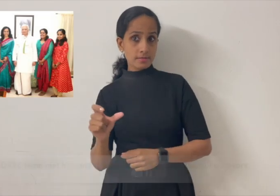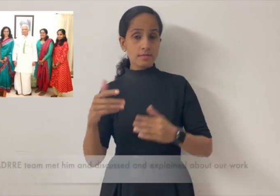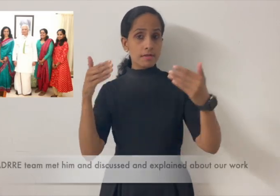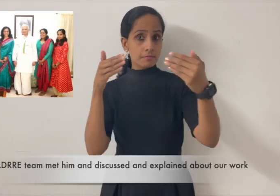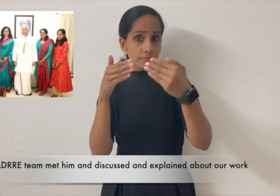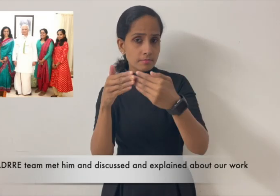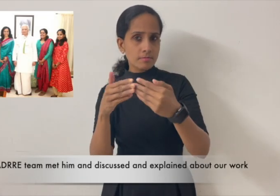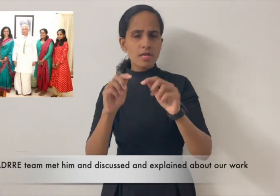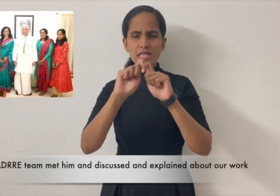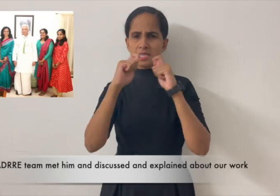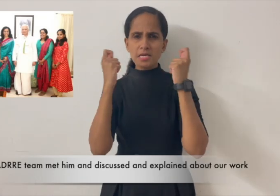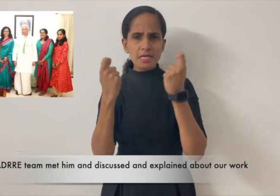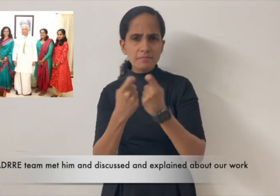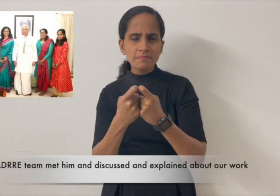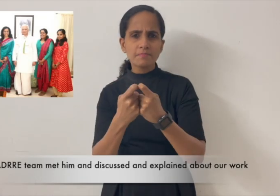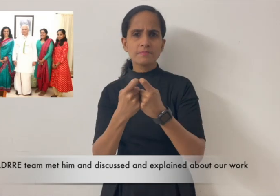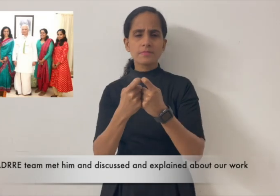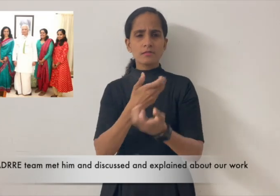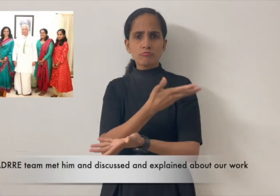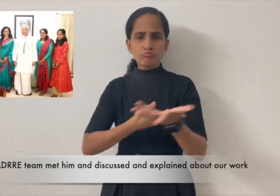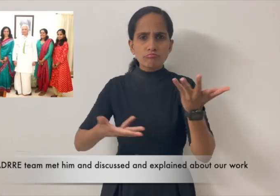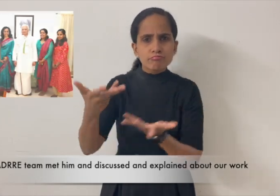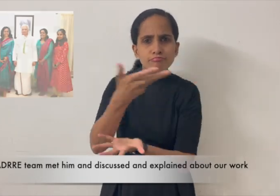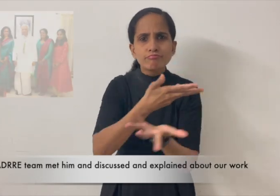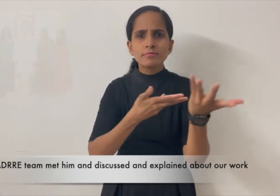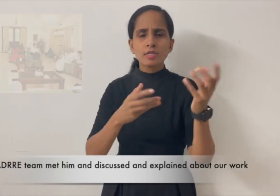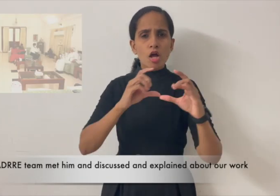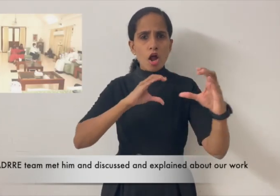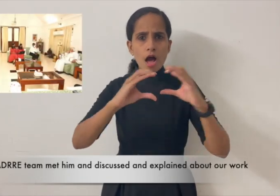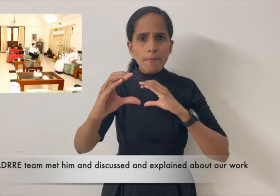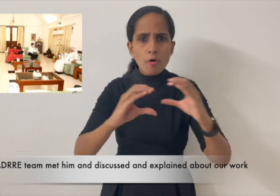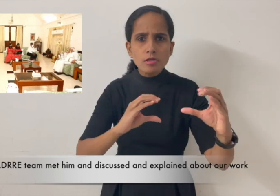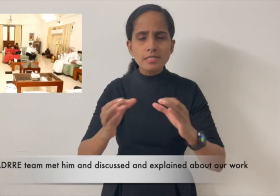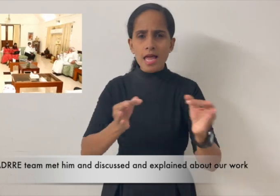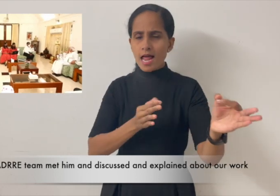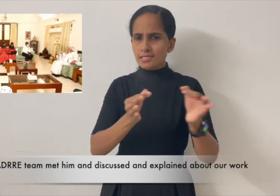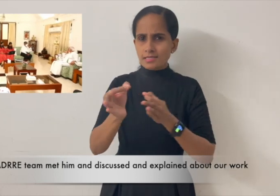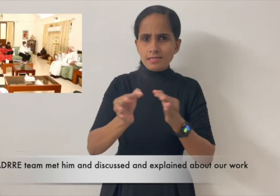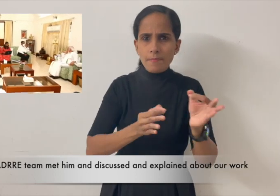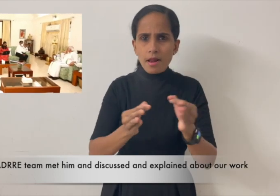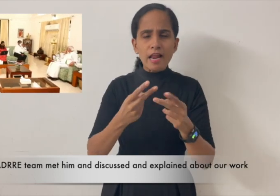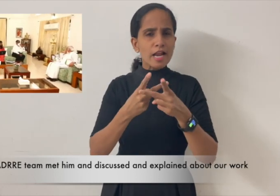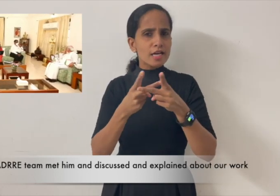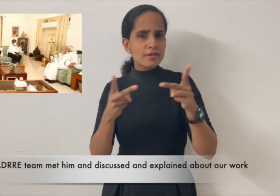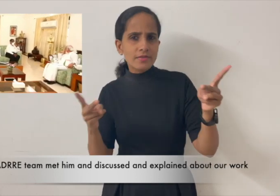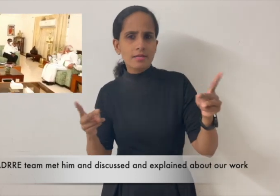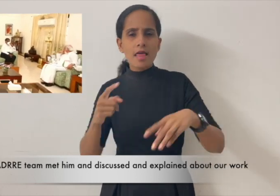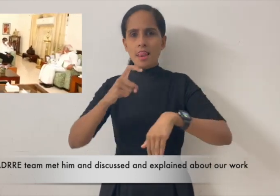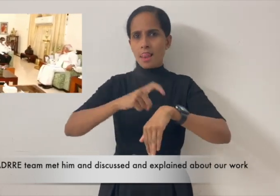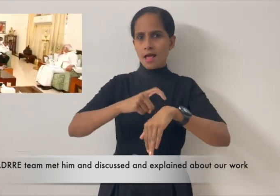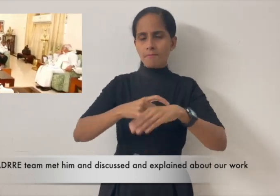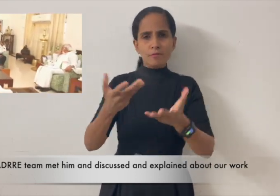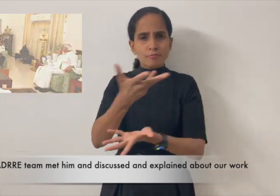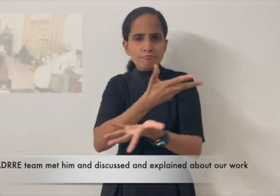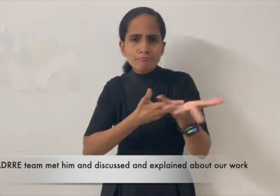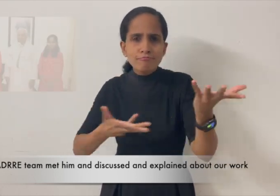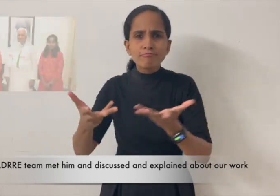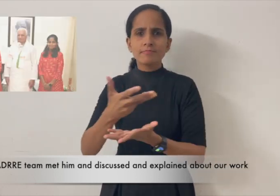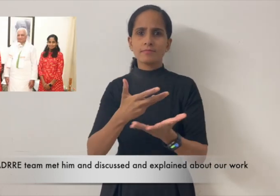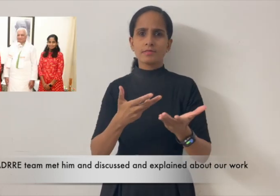The CADRRE team met him and discussed and explained about our work,